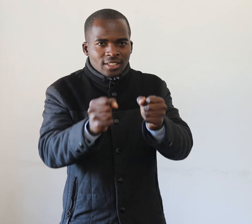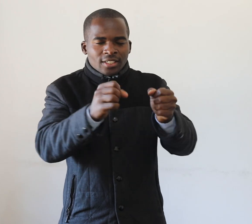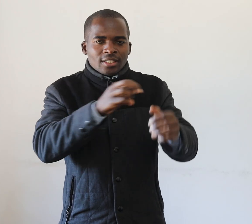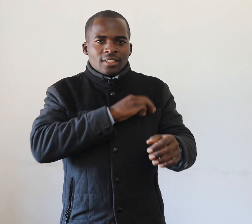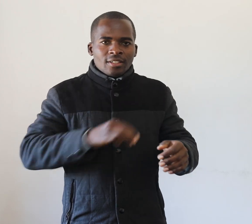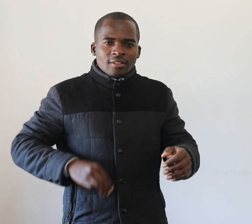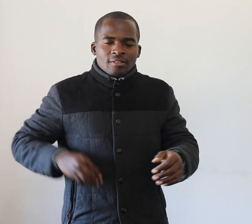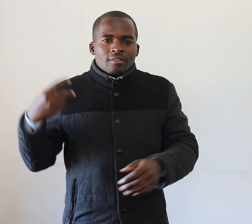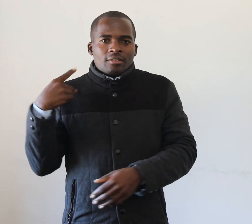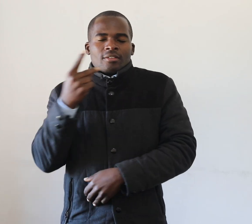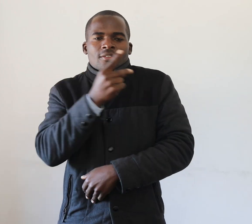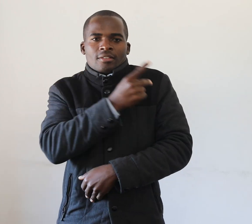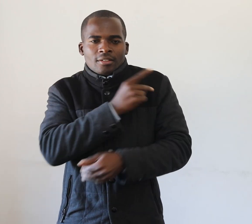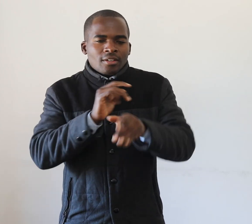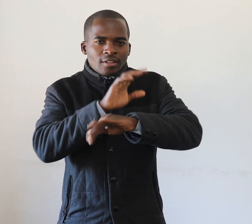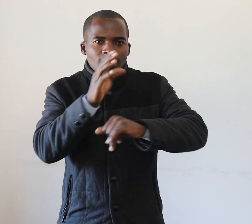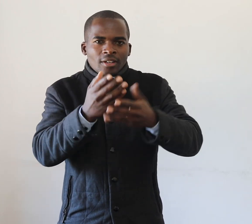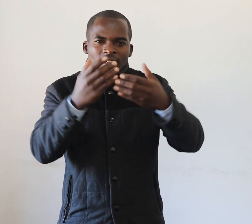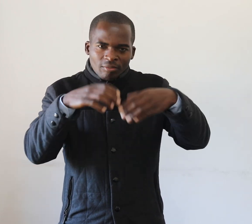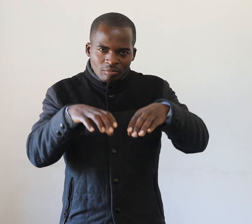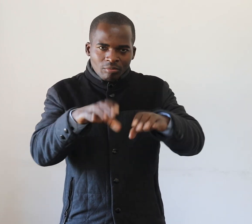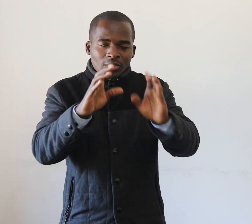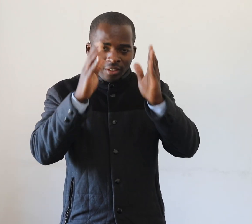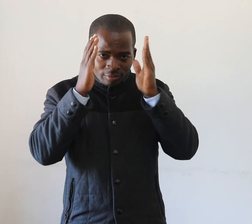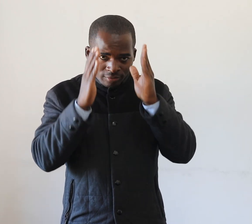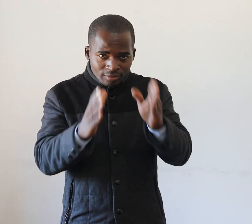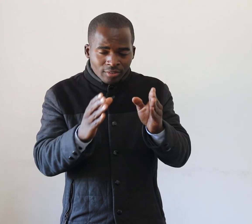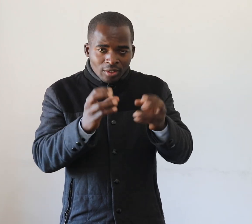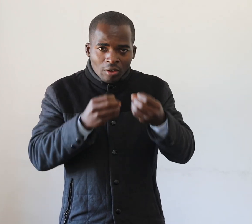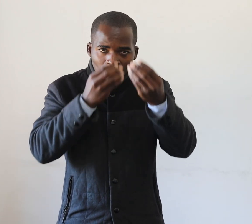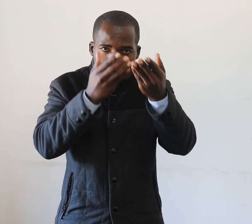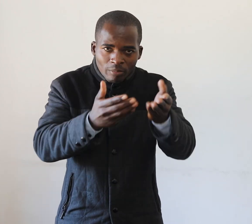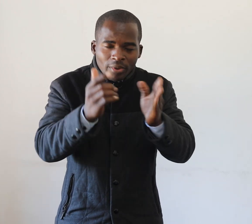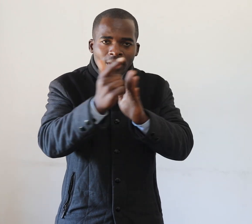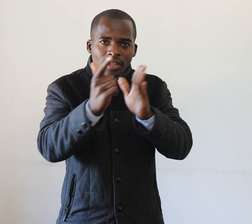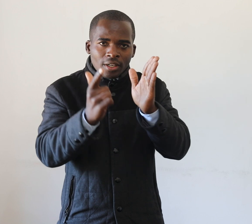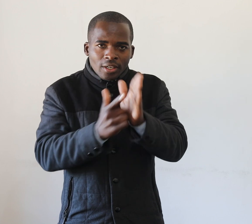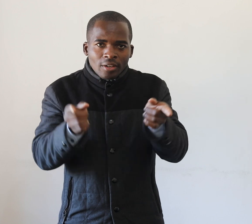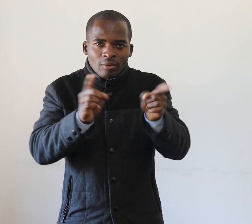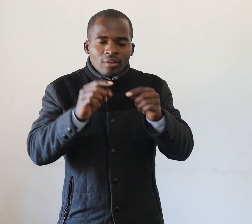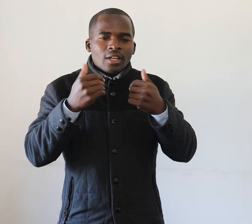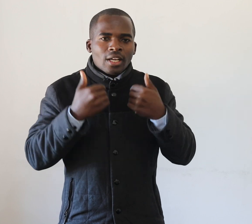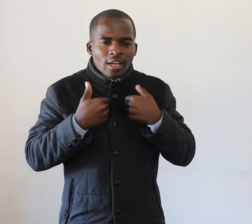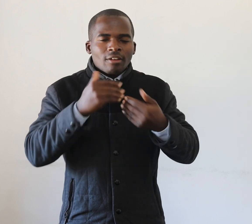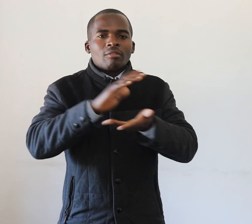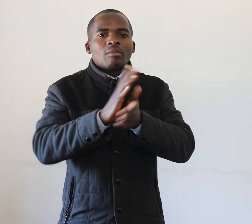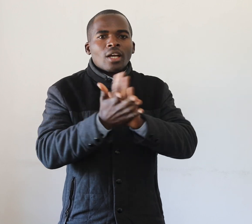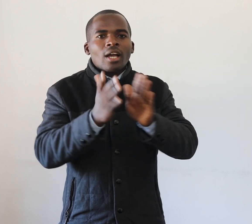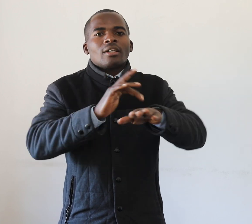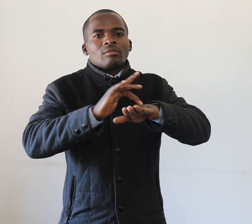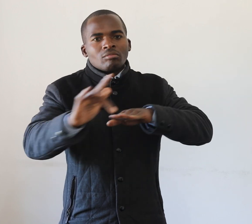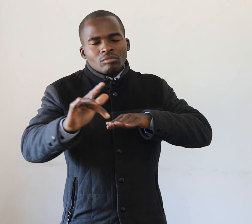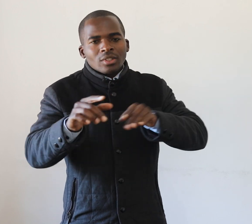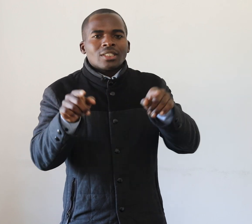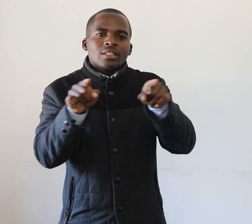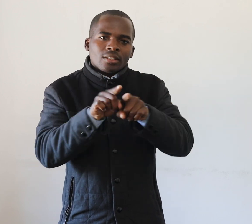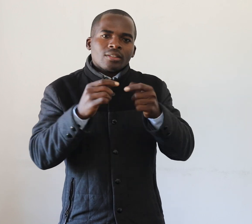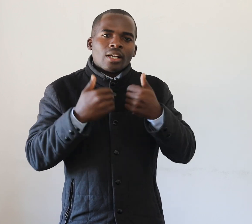still subject to the Constitution when it comes to losing a seat. But there are also special rules for party